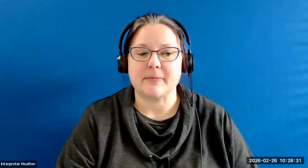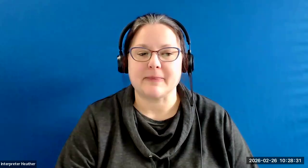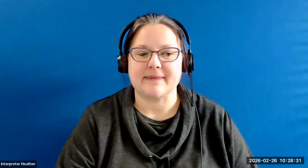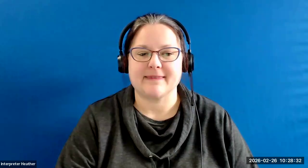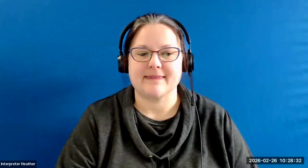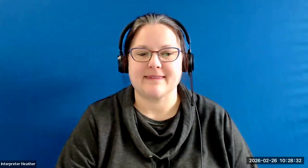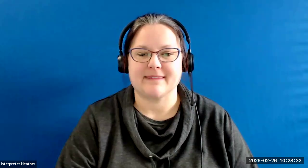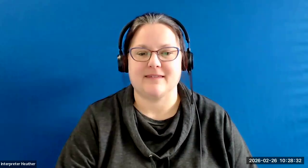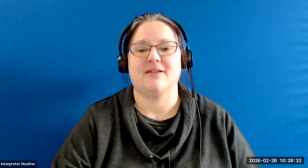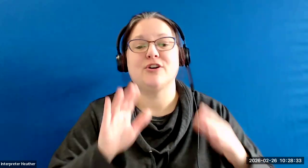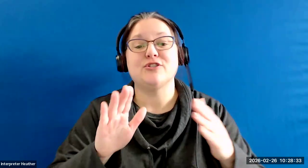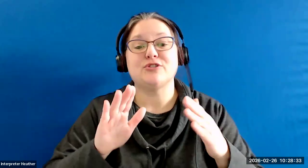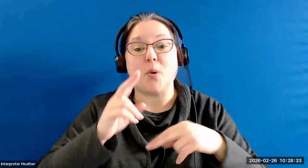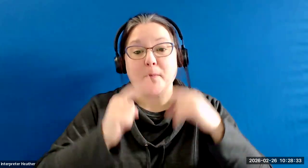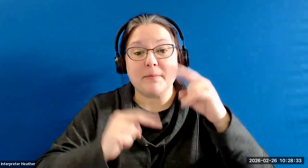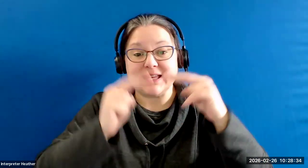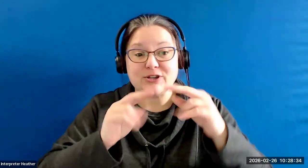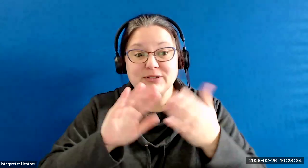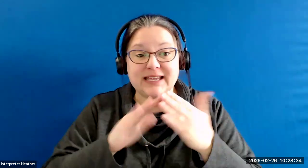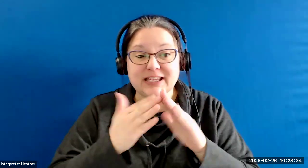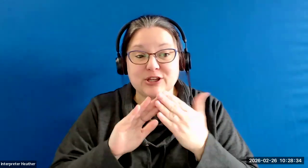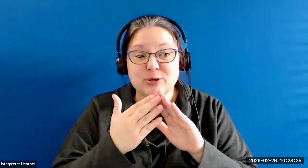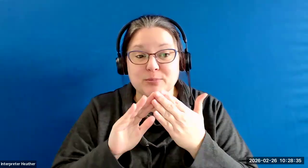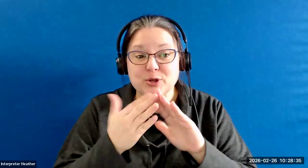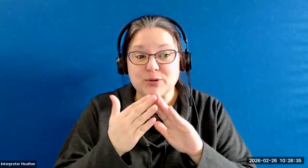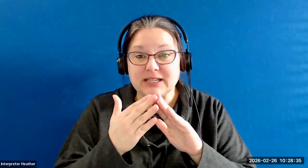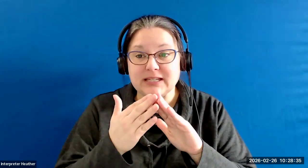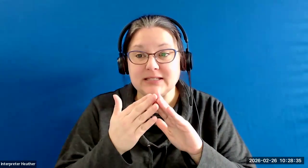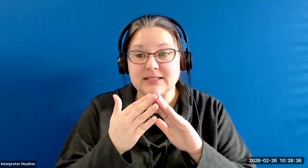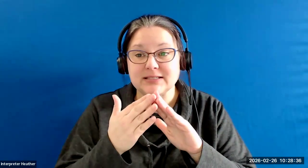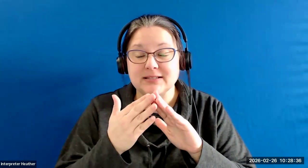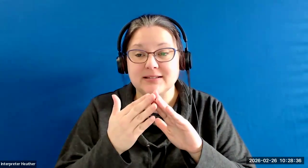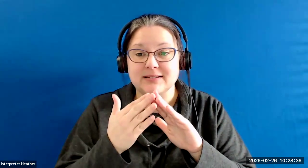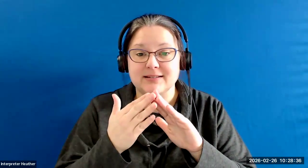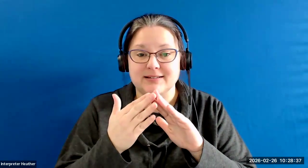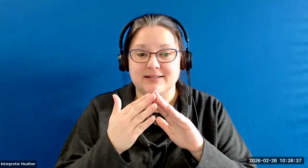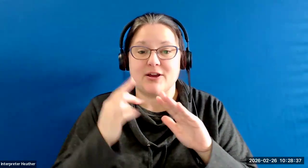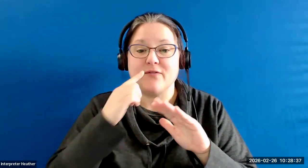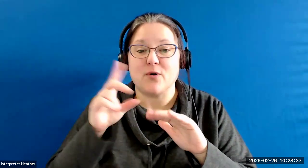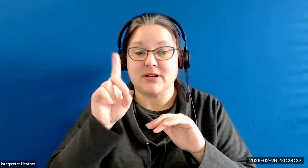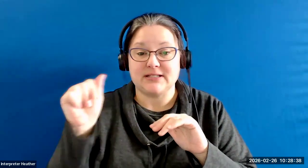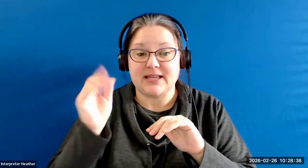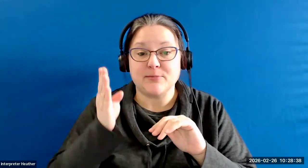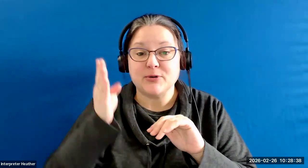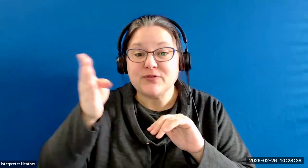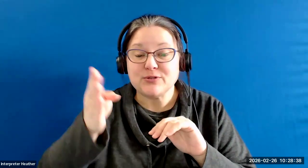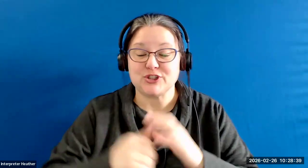So, building communities of care for a disabled future. Next slide,